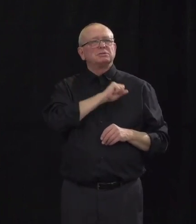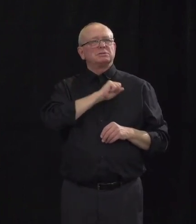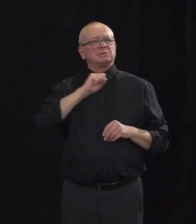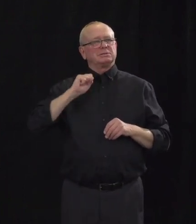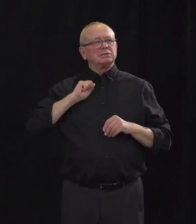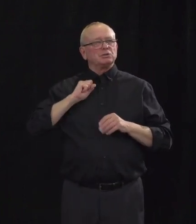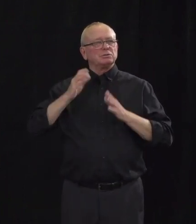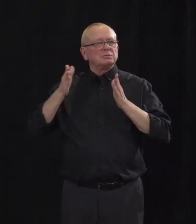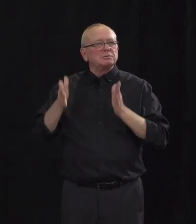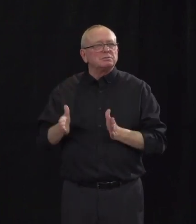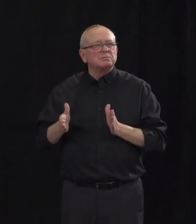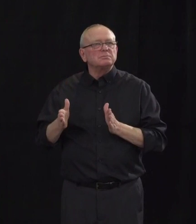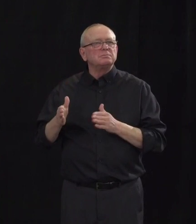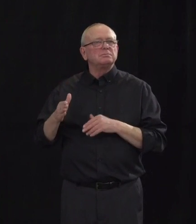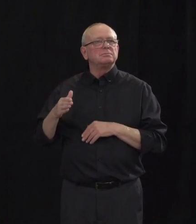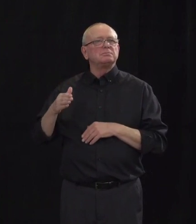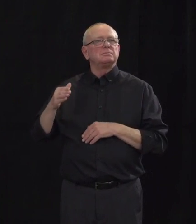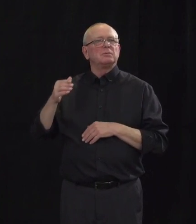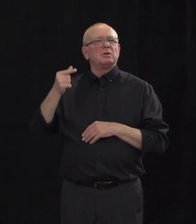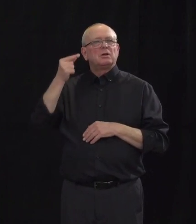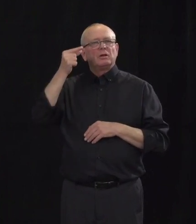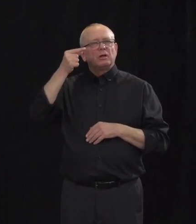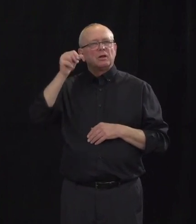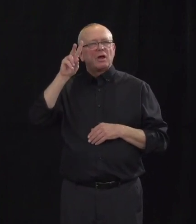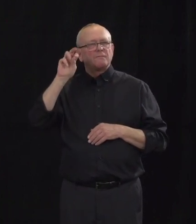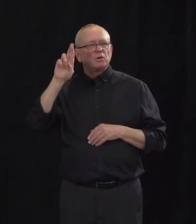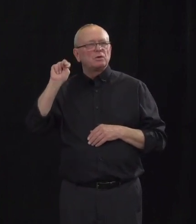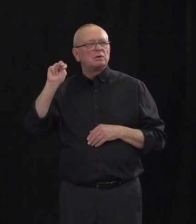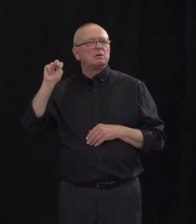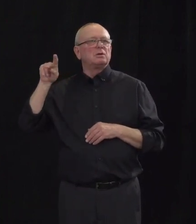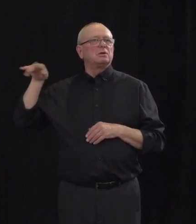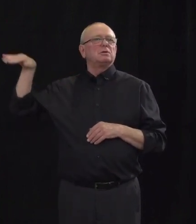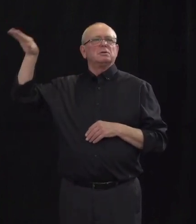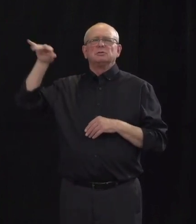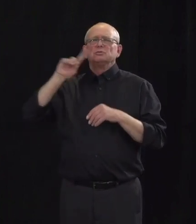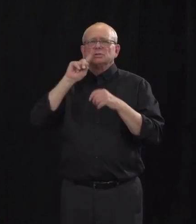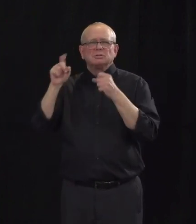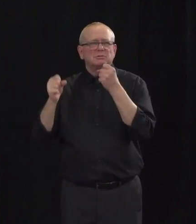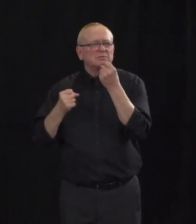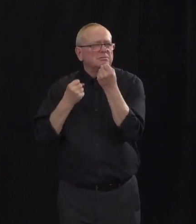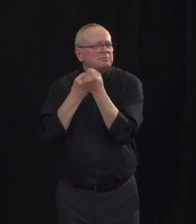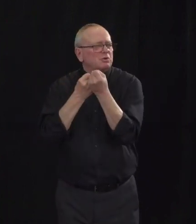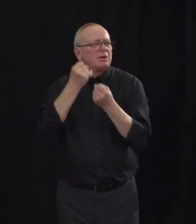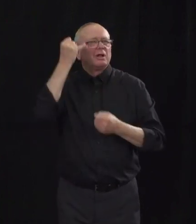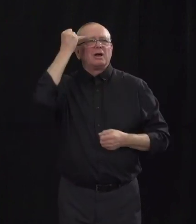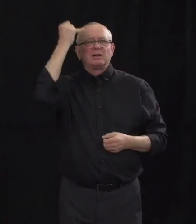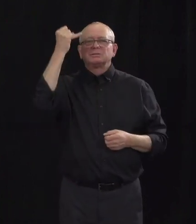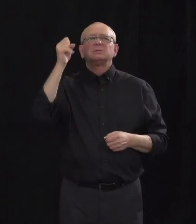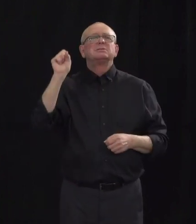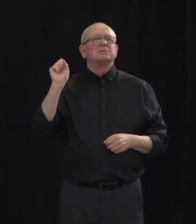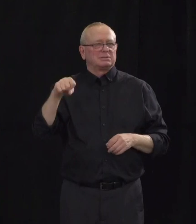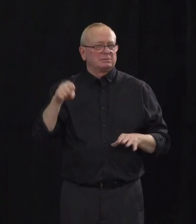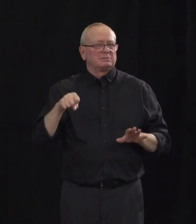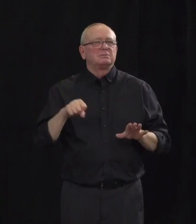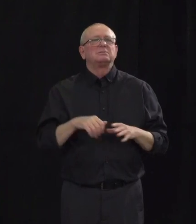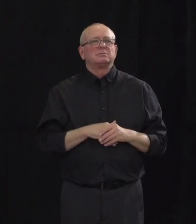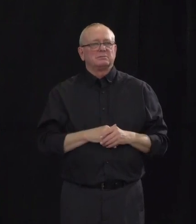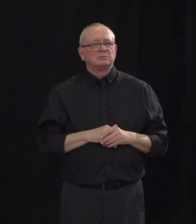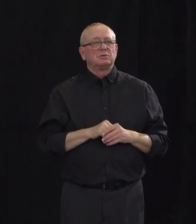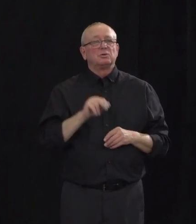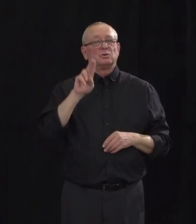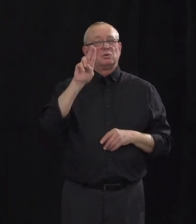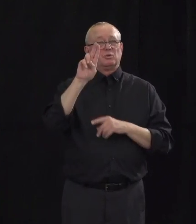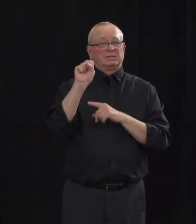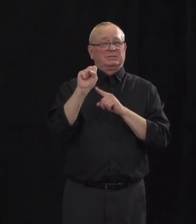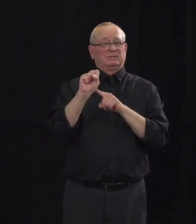have expressed support for some of these ideas. Let me put it this way. The United States, American taxpayers, have